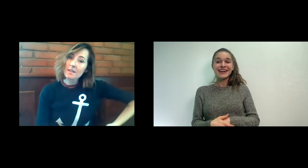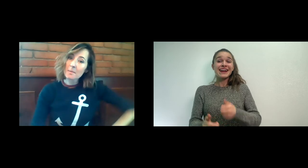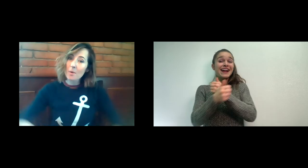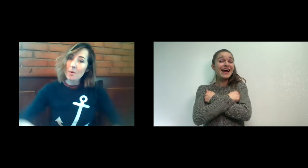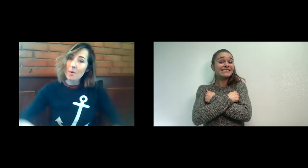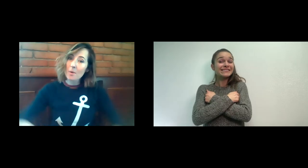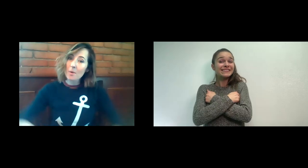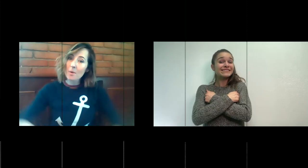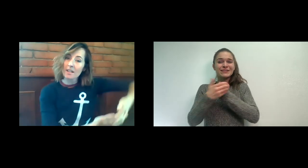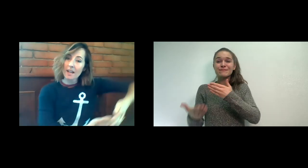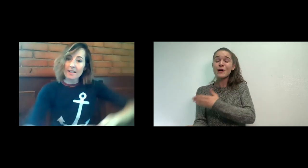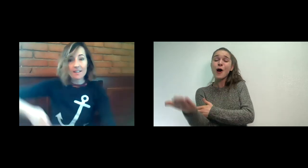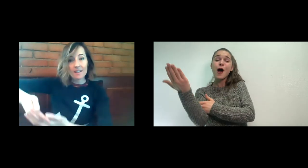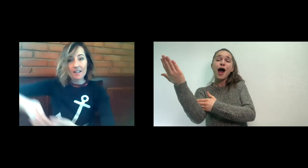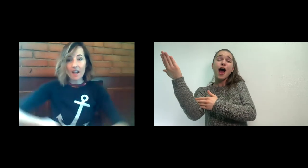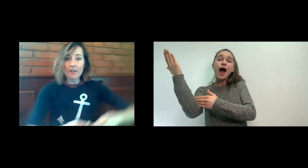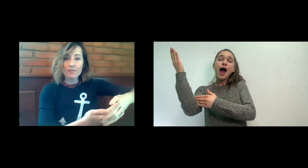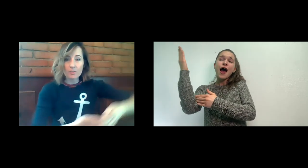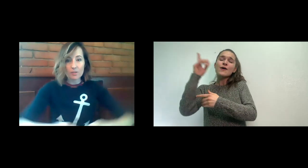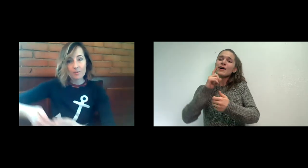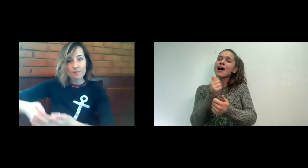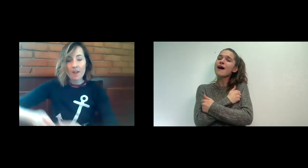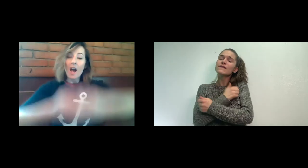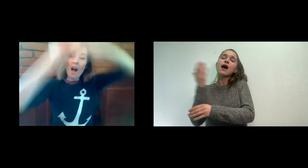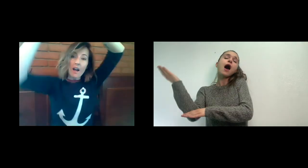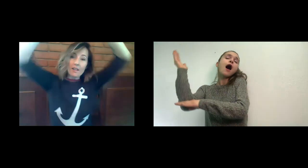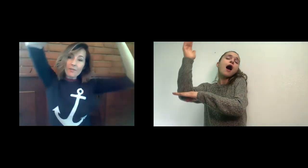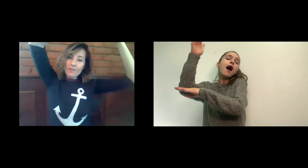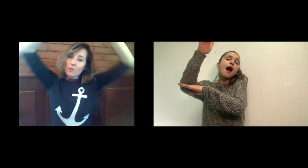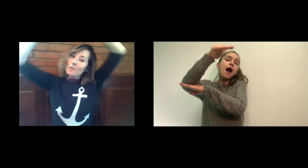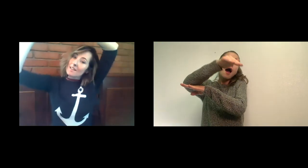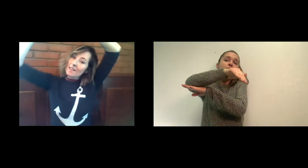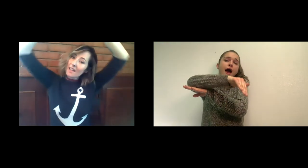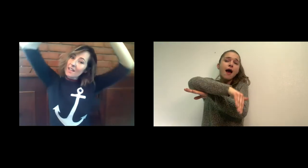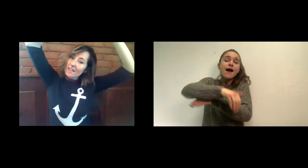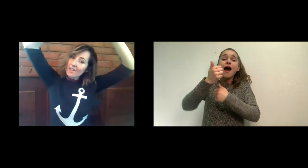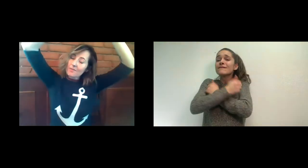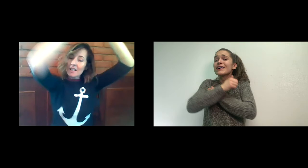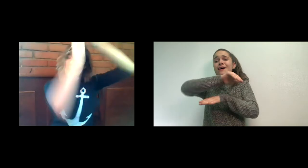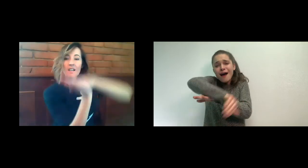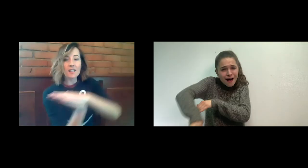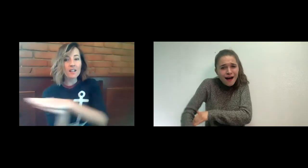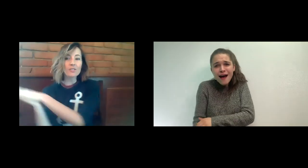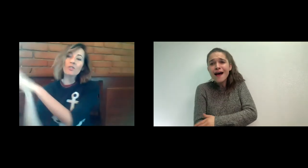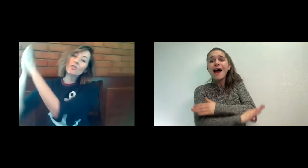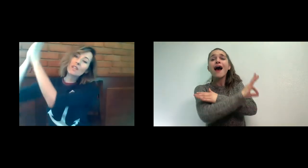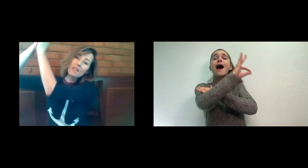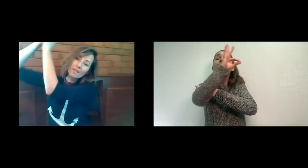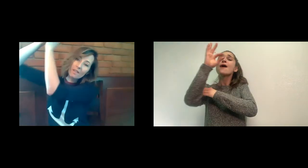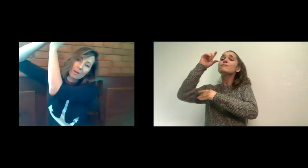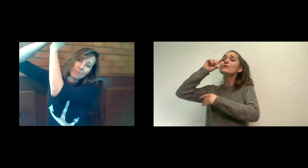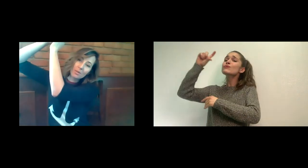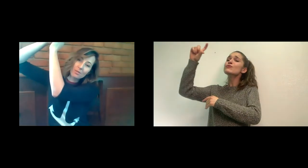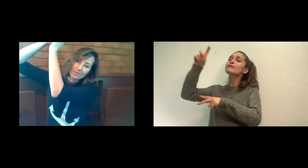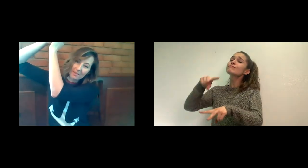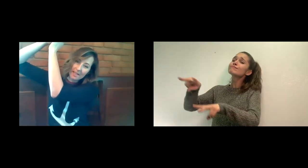in the morning and in the afternoon. I love you in the evening and underneath